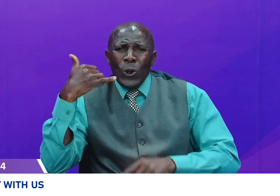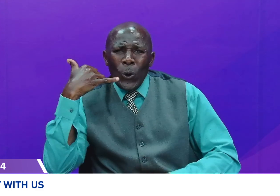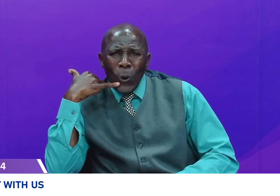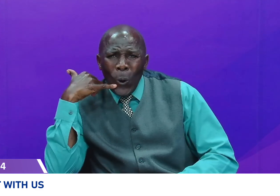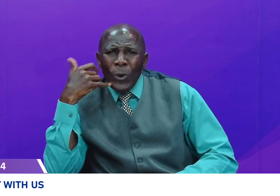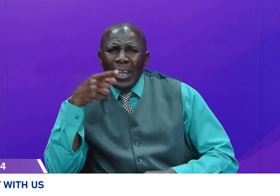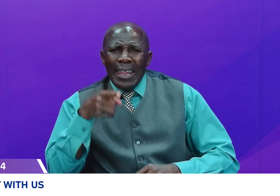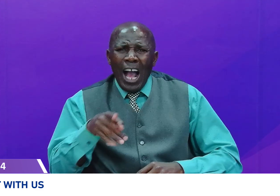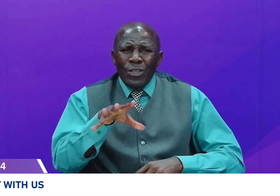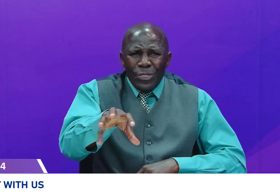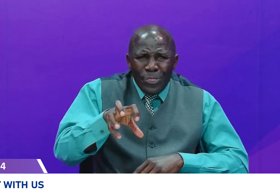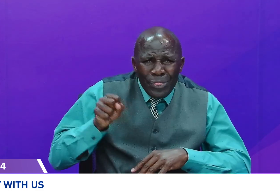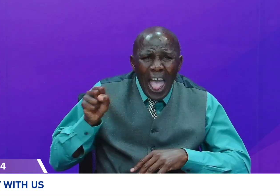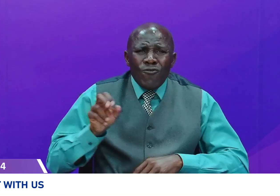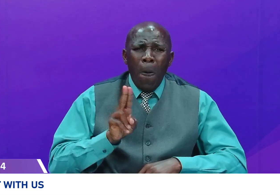Bad Bunny, and Silent.